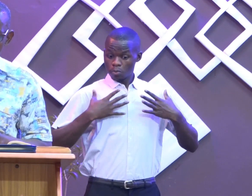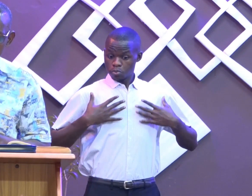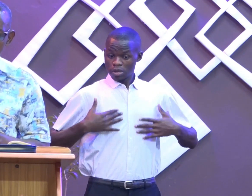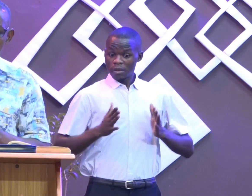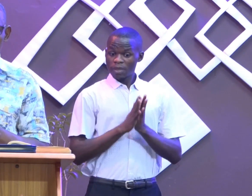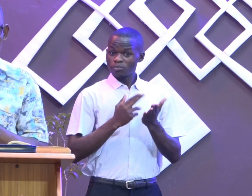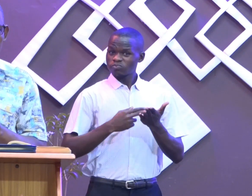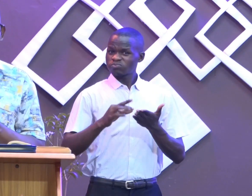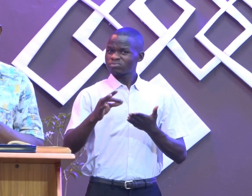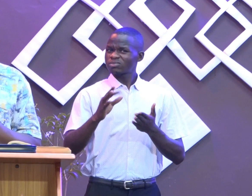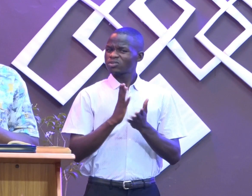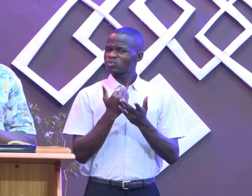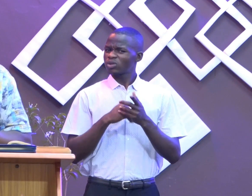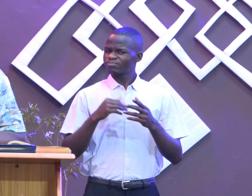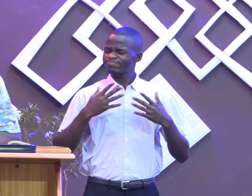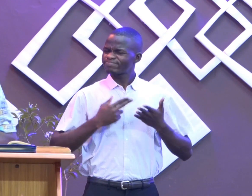Because